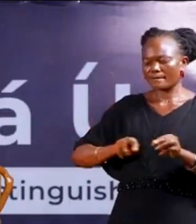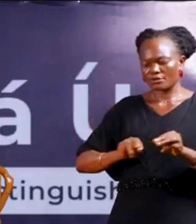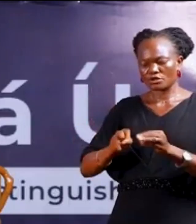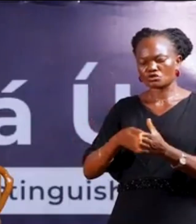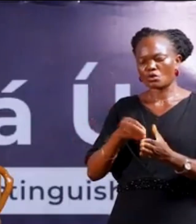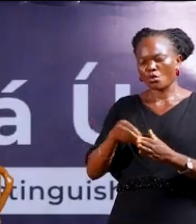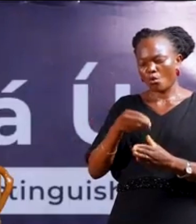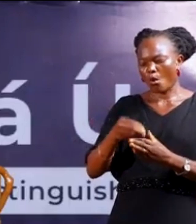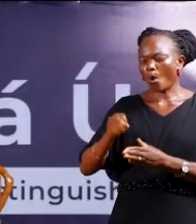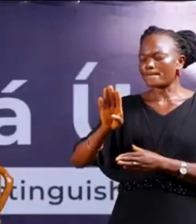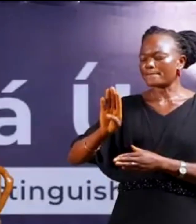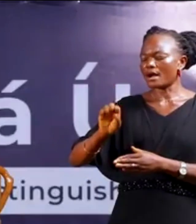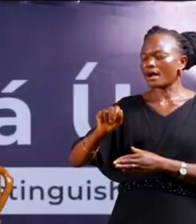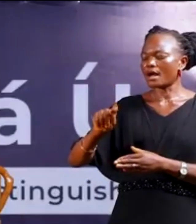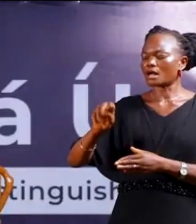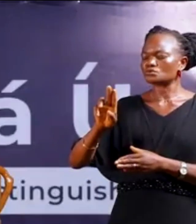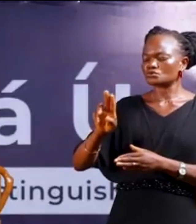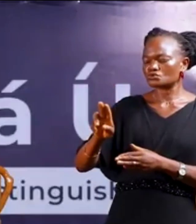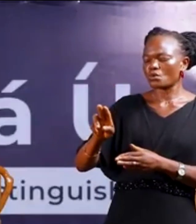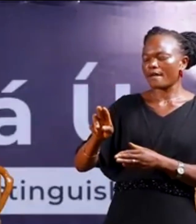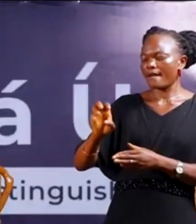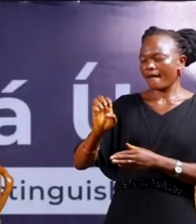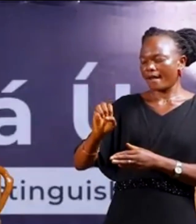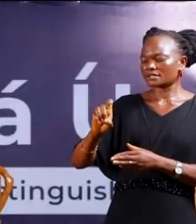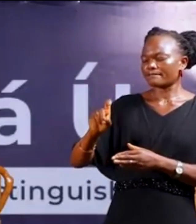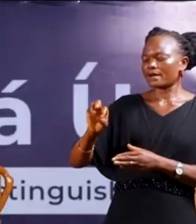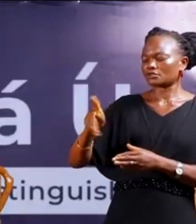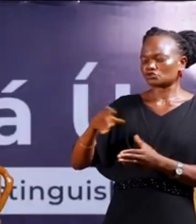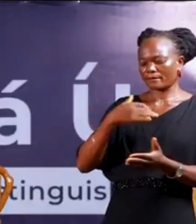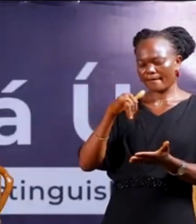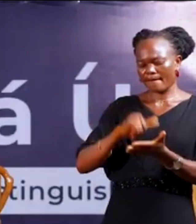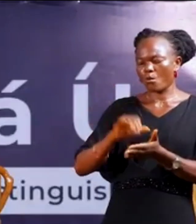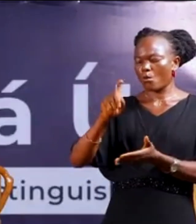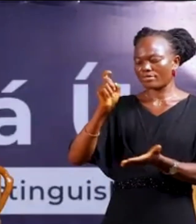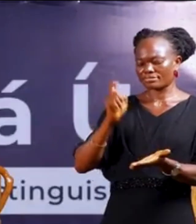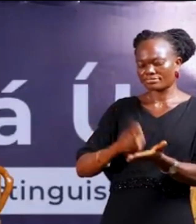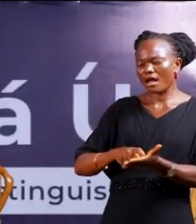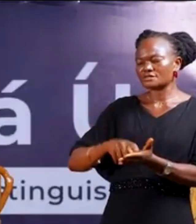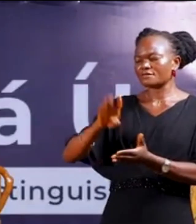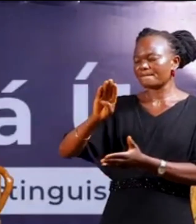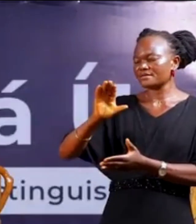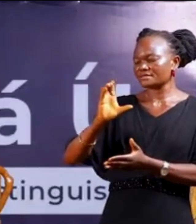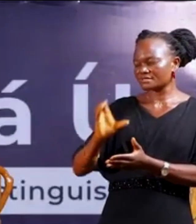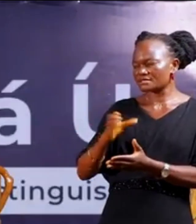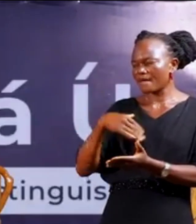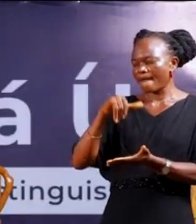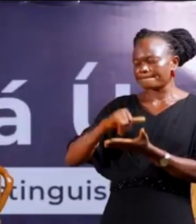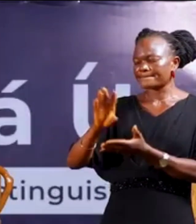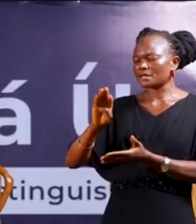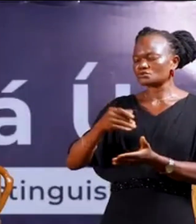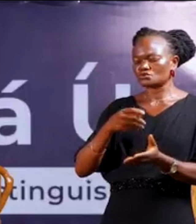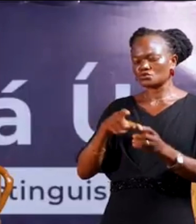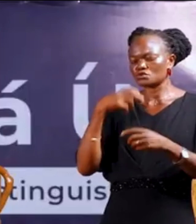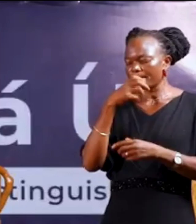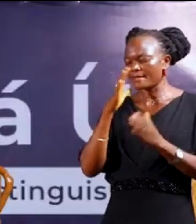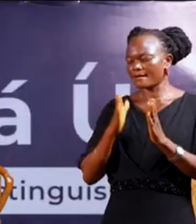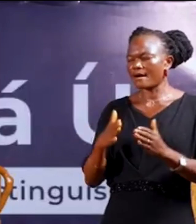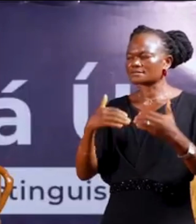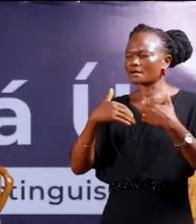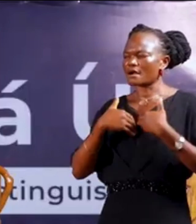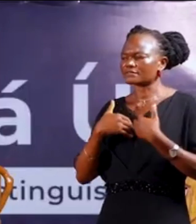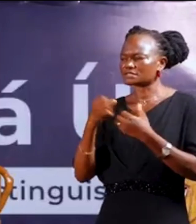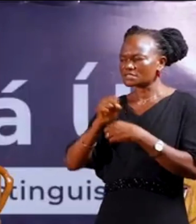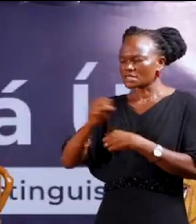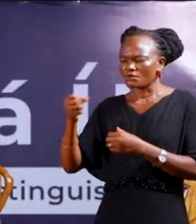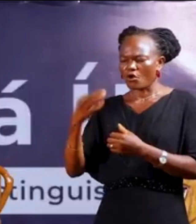expansion. By 1000 BC, in a series of migrations, Bantu speakers had spread south of